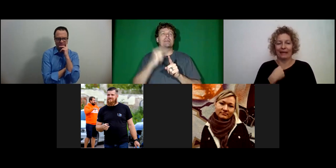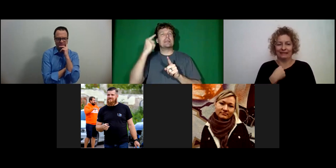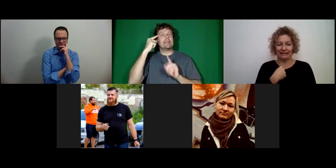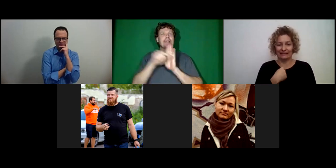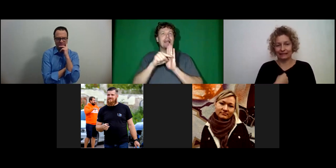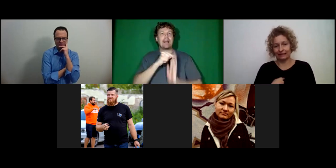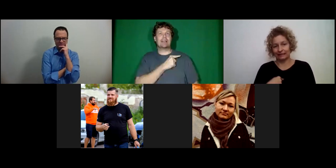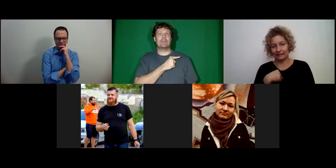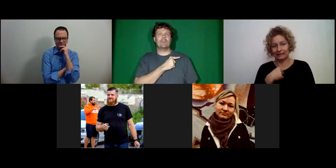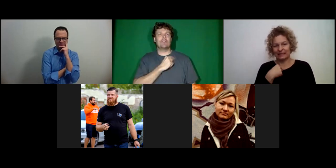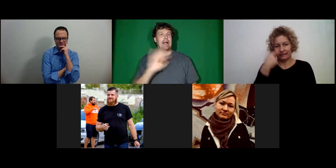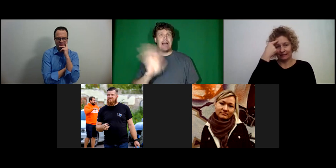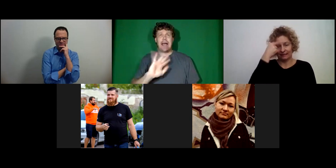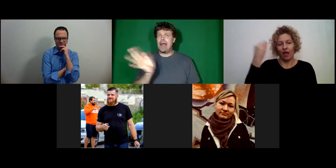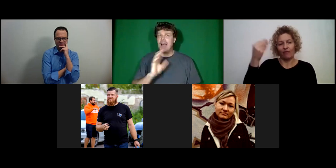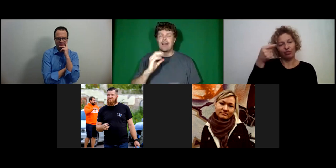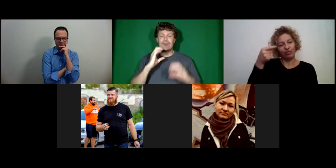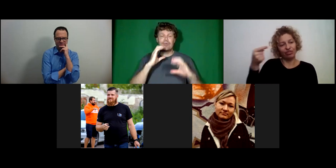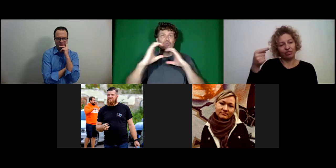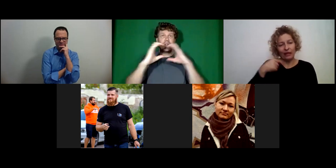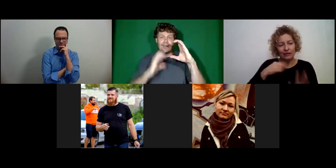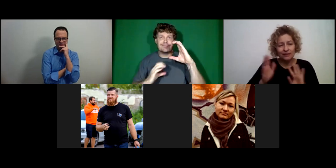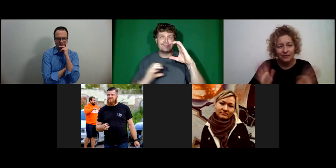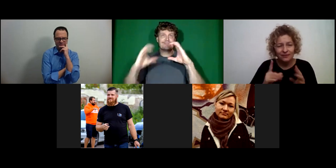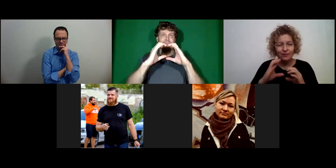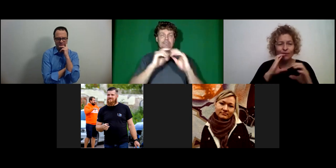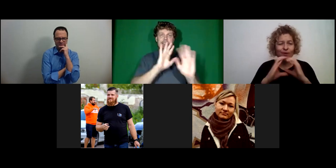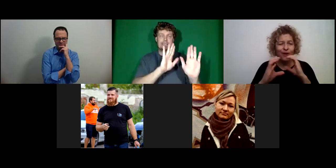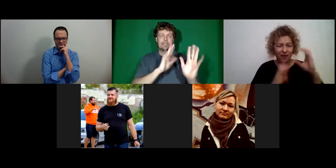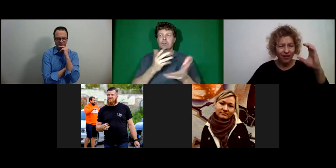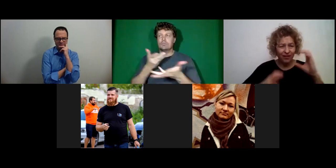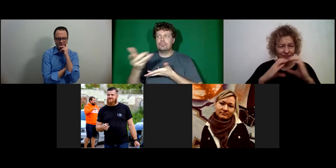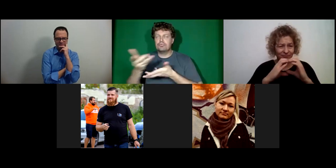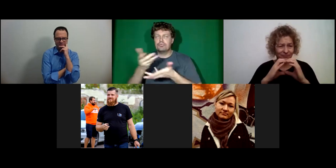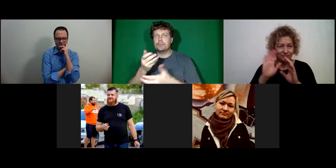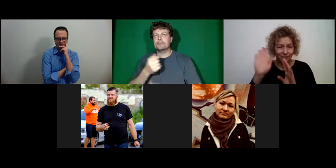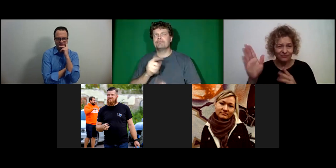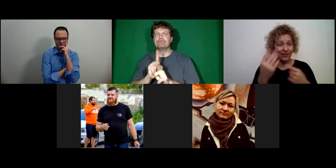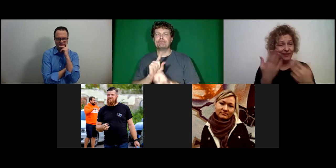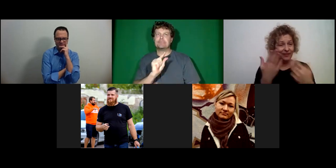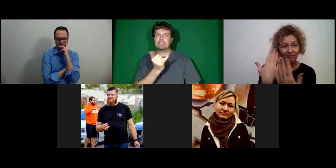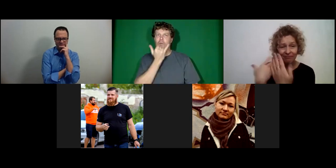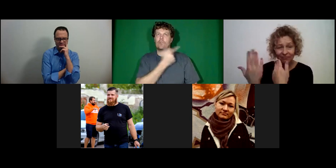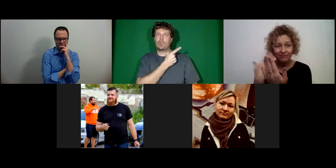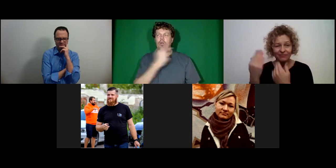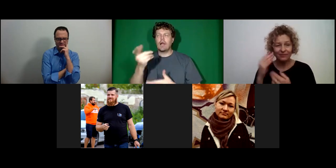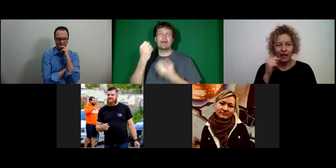that this deaf person wasn't able to learn, was developmentally